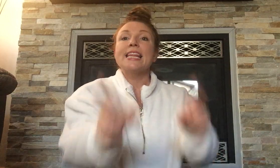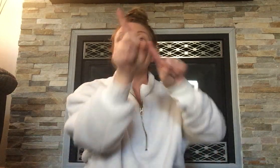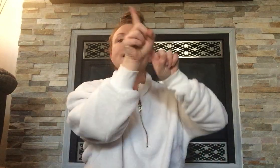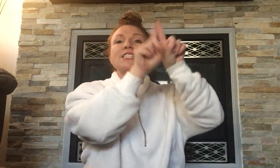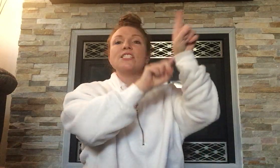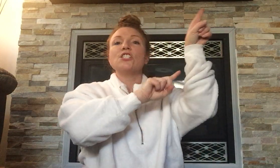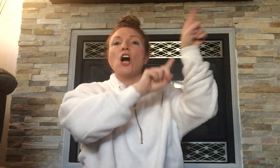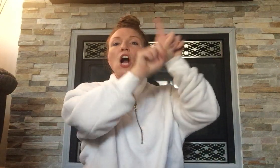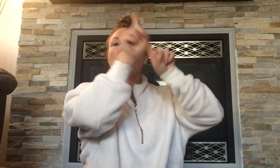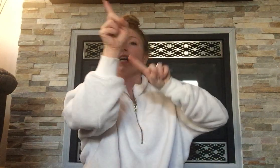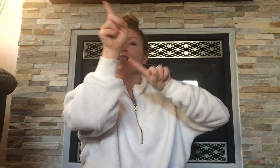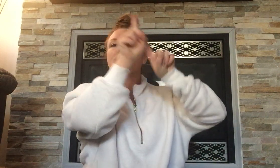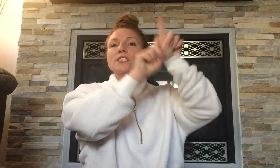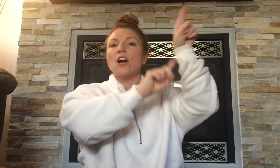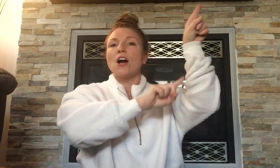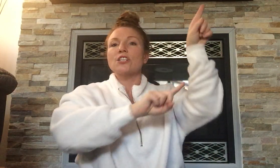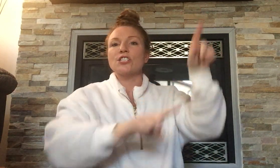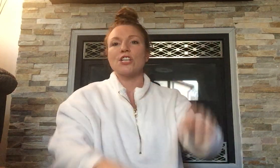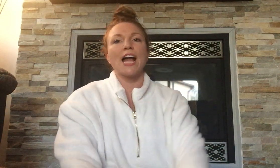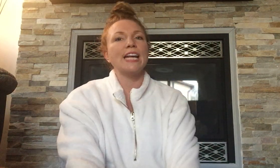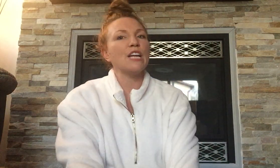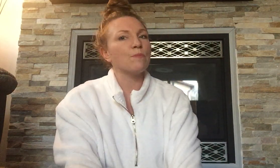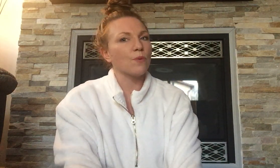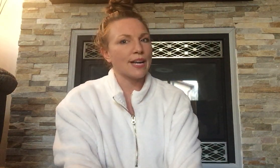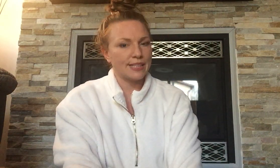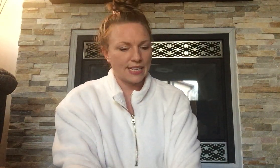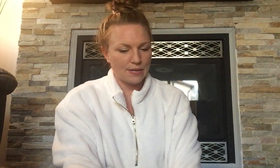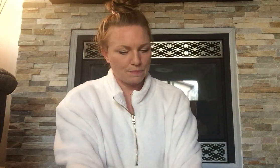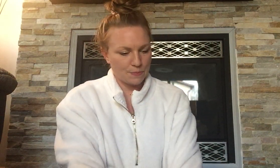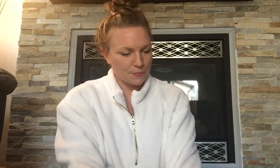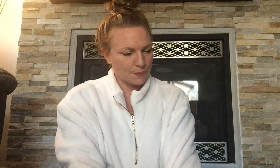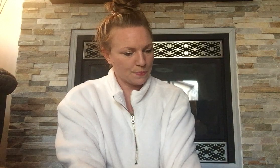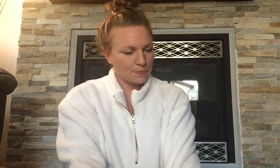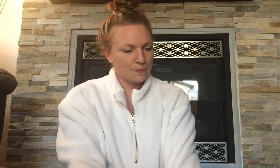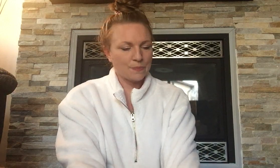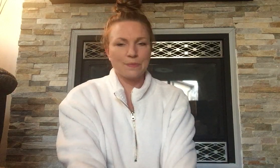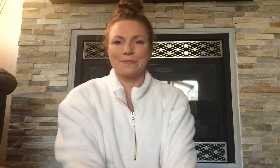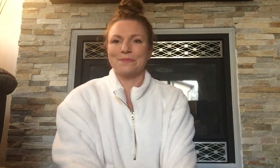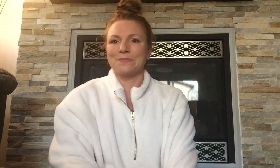The stars are shining brightly."